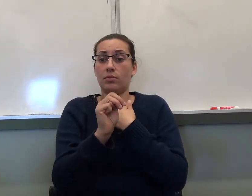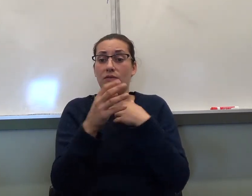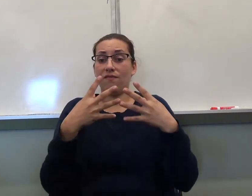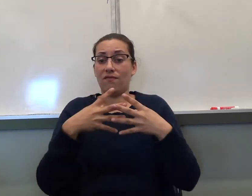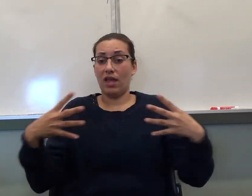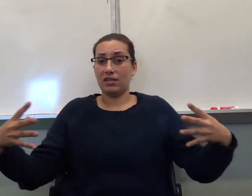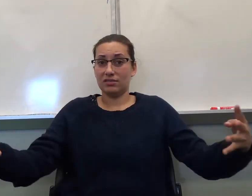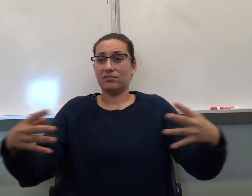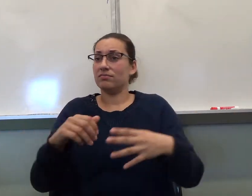enough.